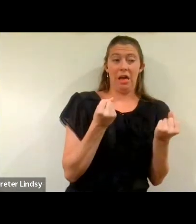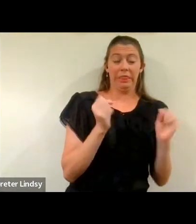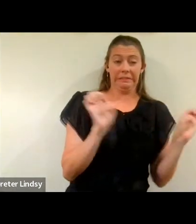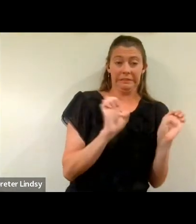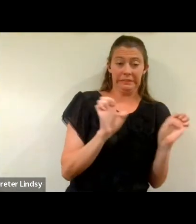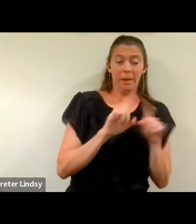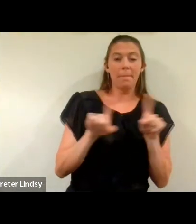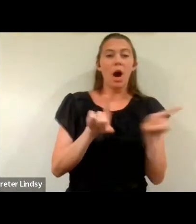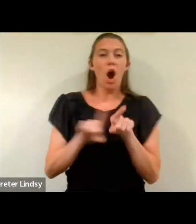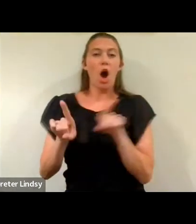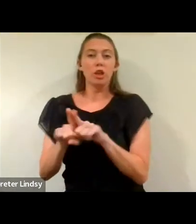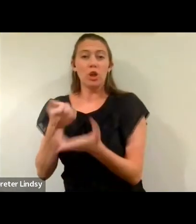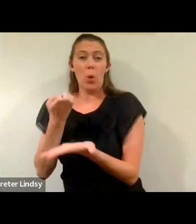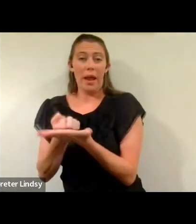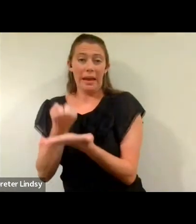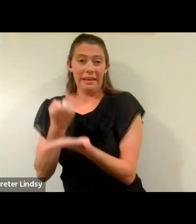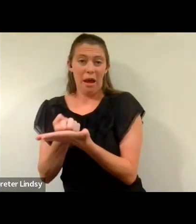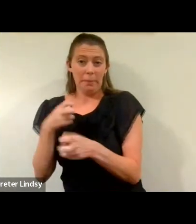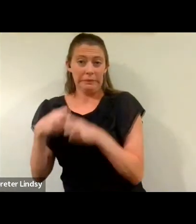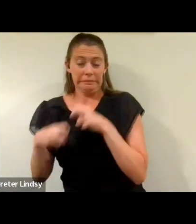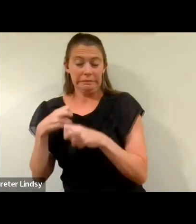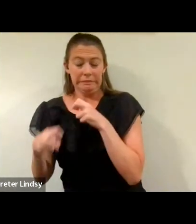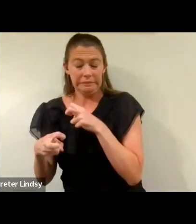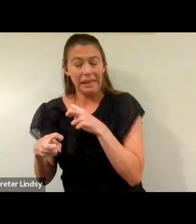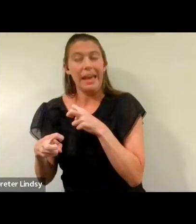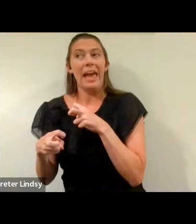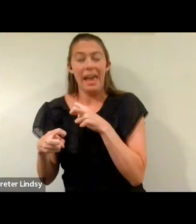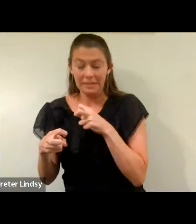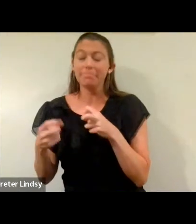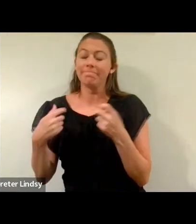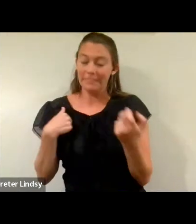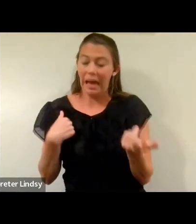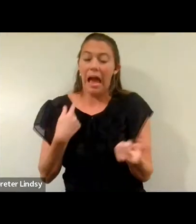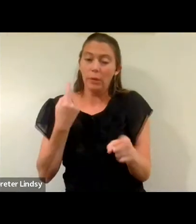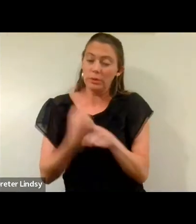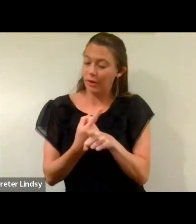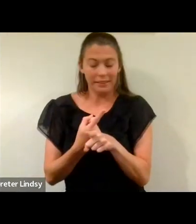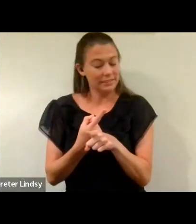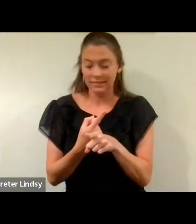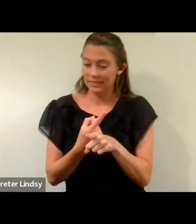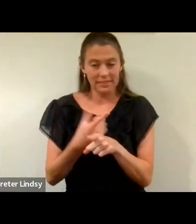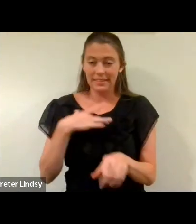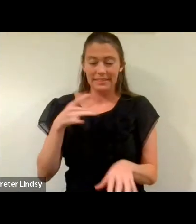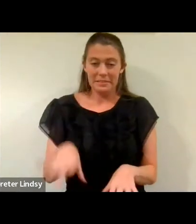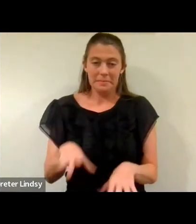I hate it when I'm right. I was right about that. And,